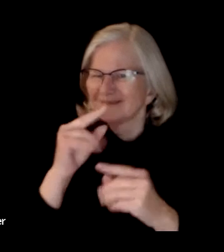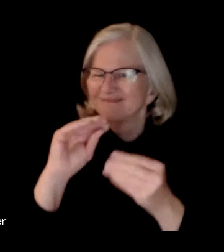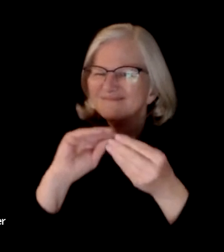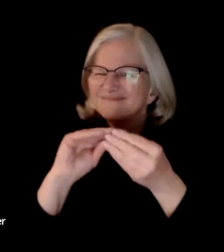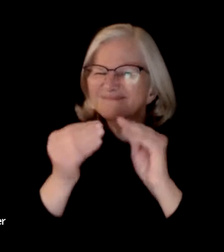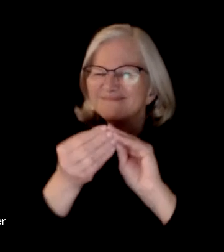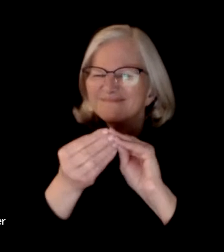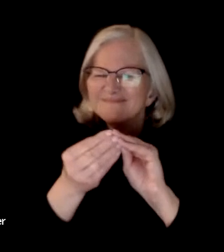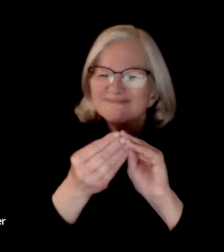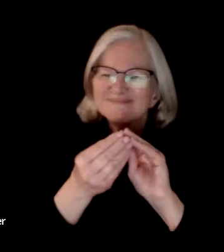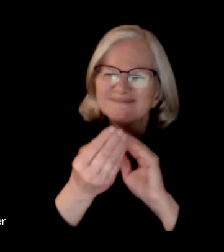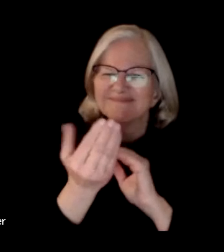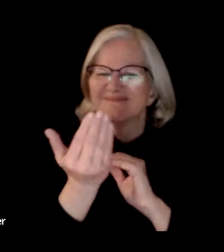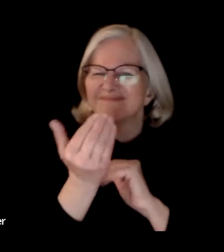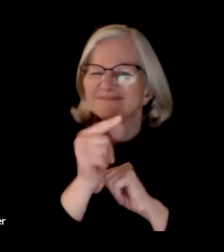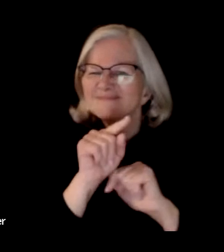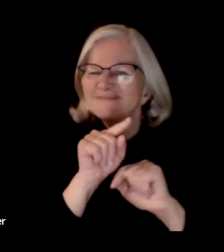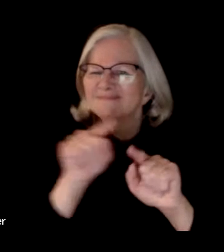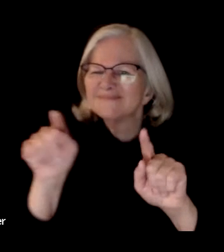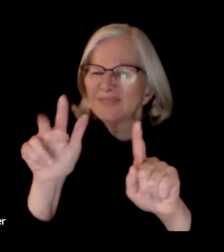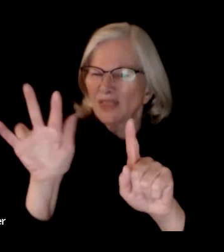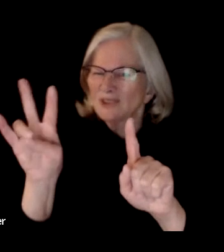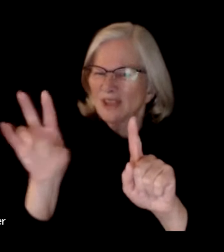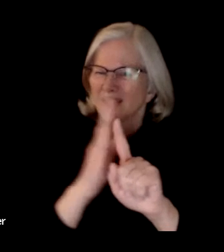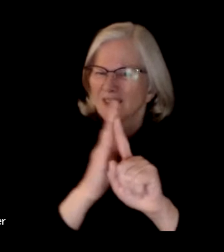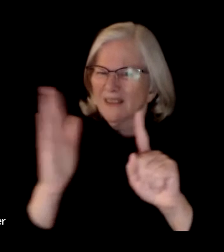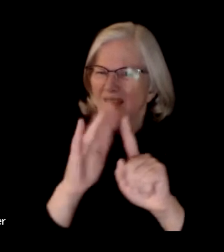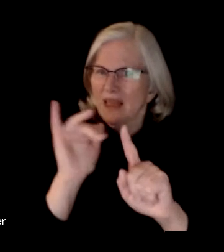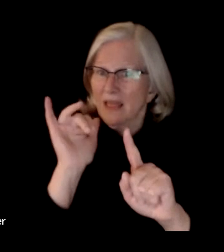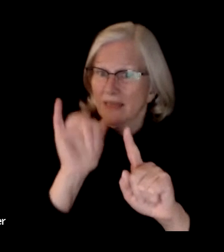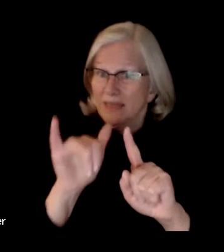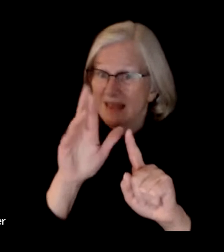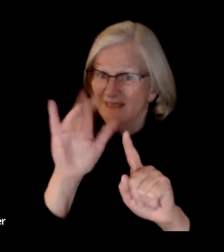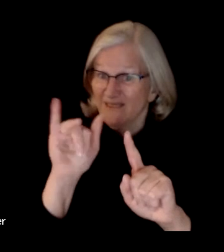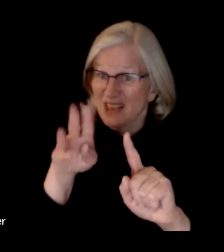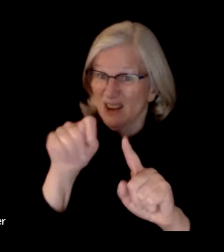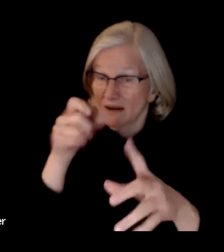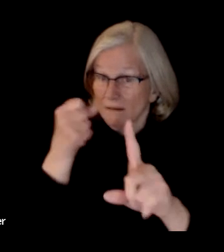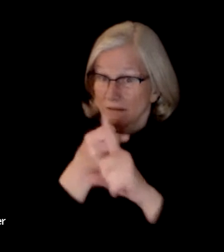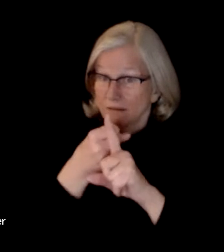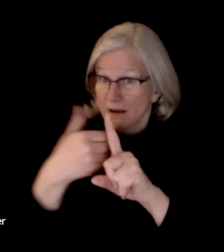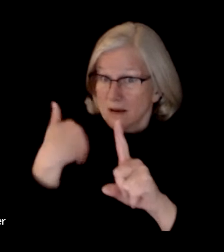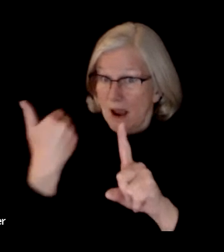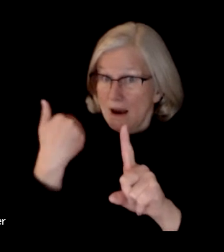and we've seen reports that this variant affects younger people more. Do you know why that is?